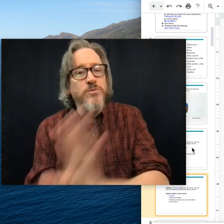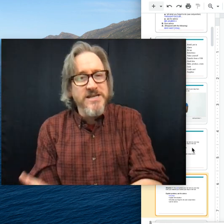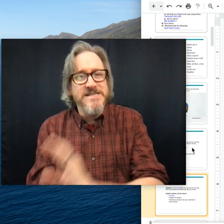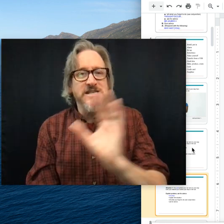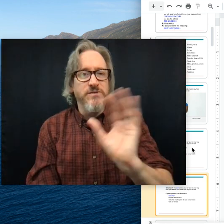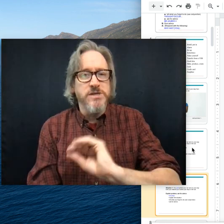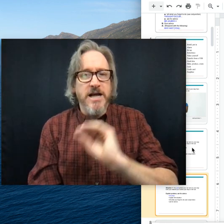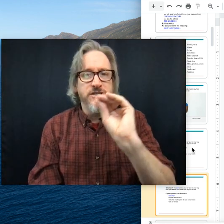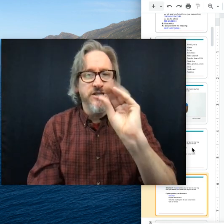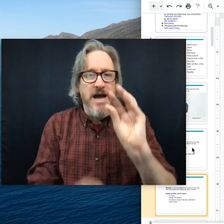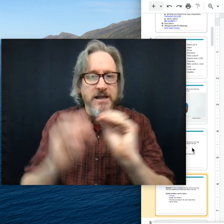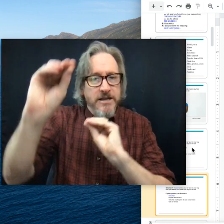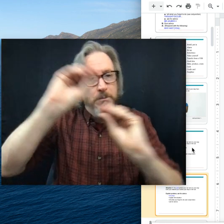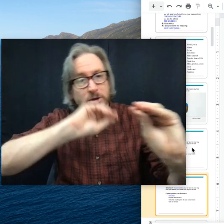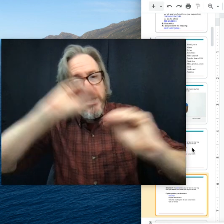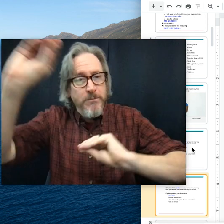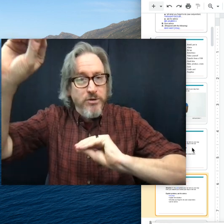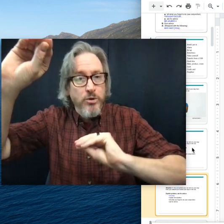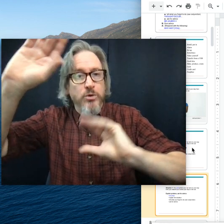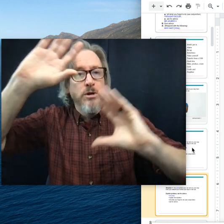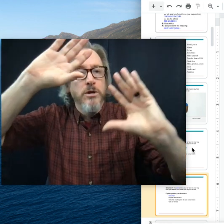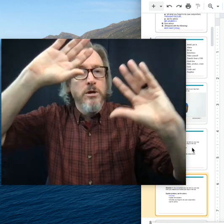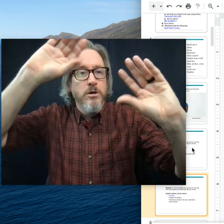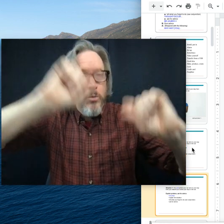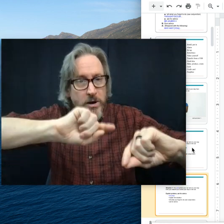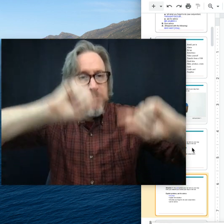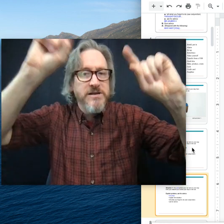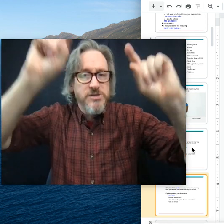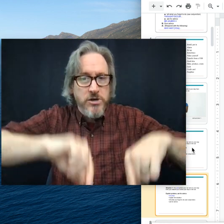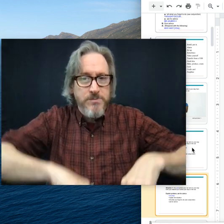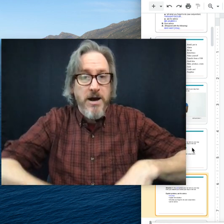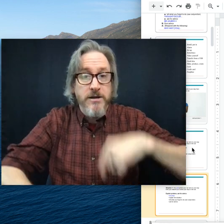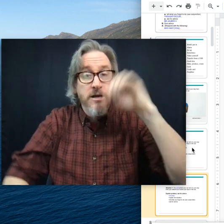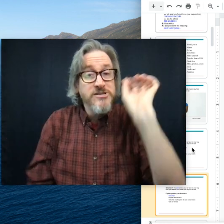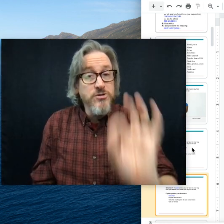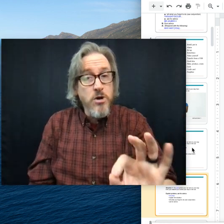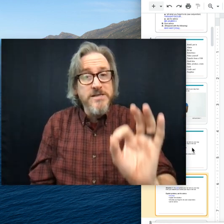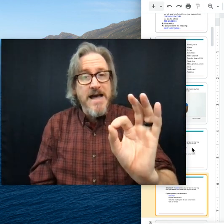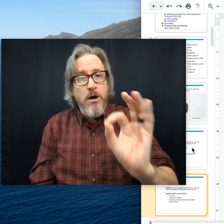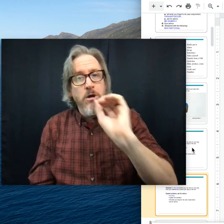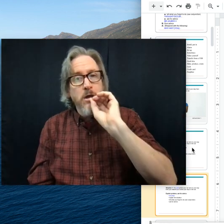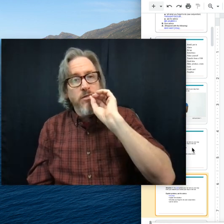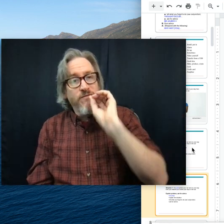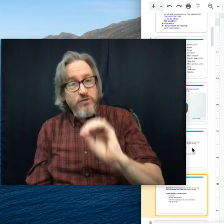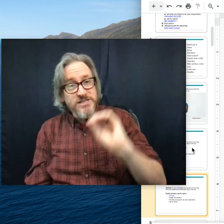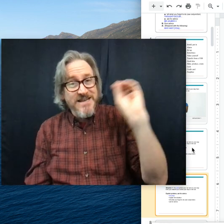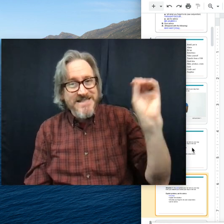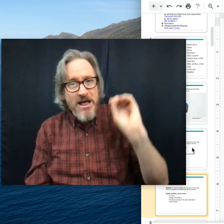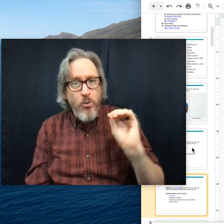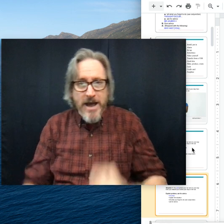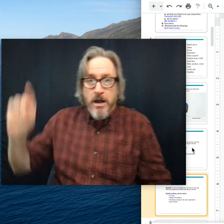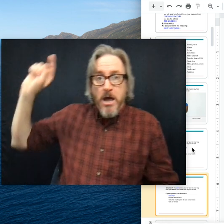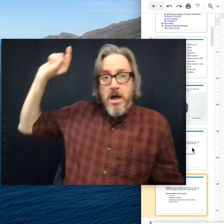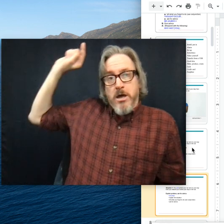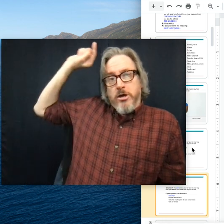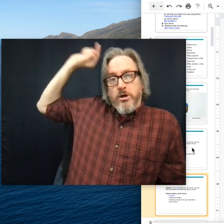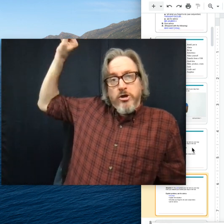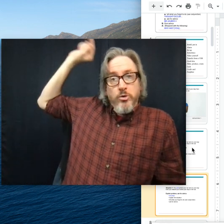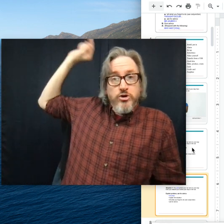I tried to, with these next few slides, just highlight the blue where things correspond. So notice how the first thing, tell